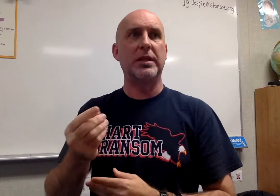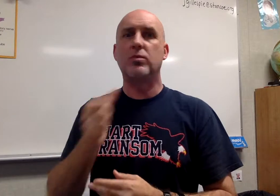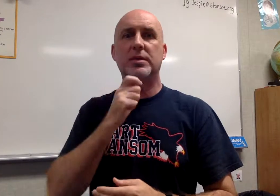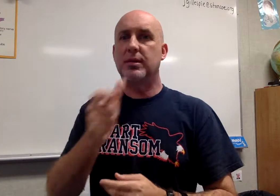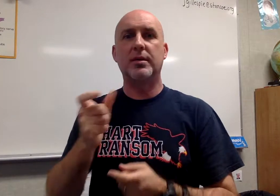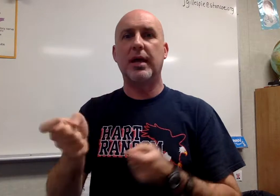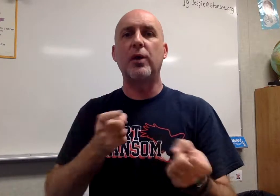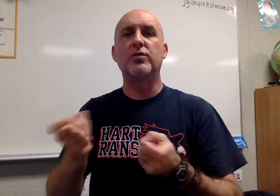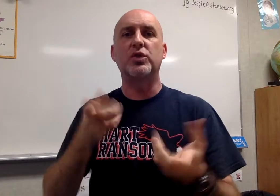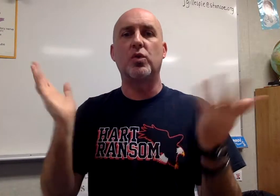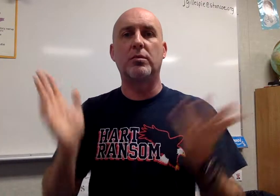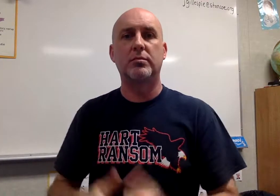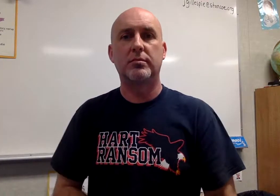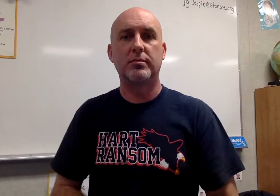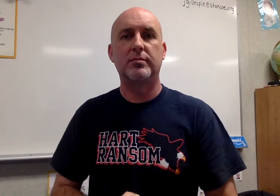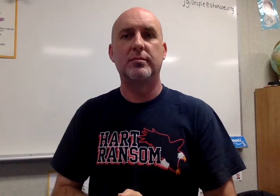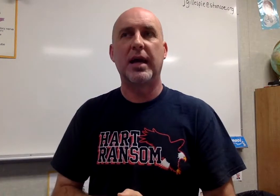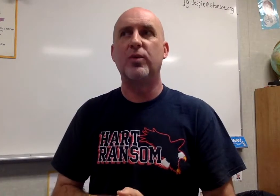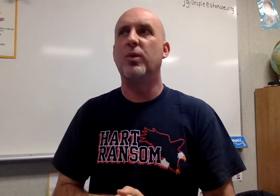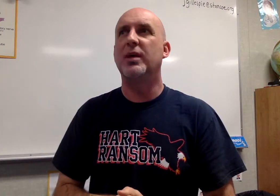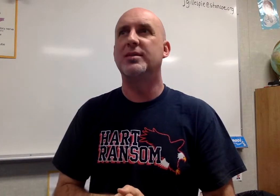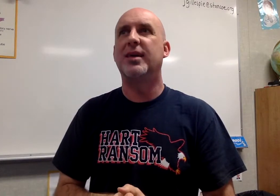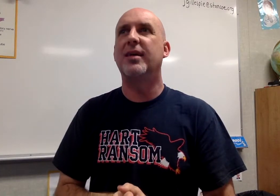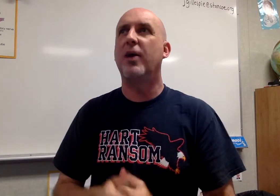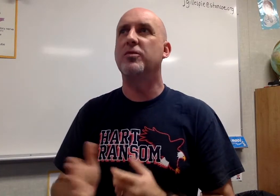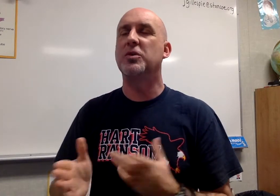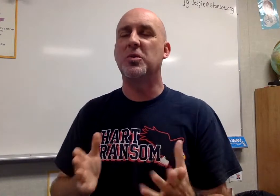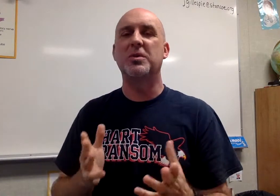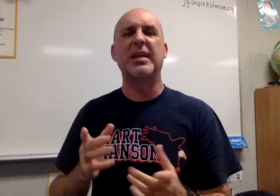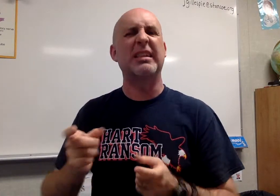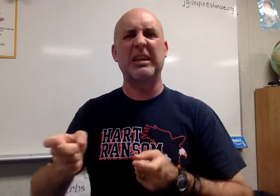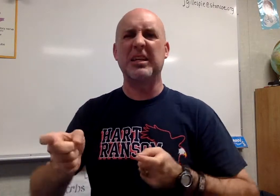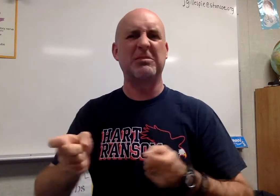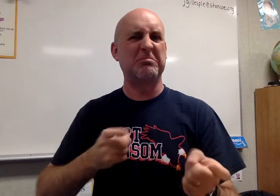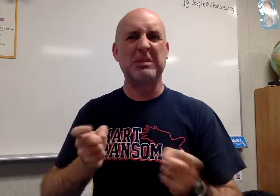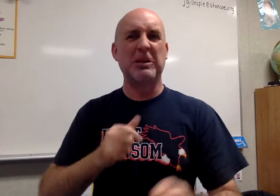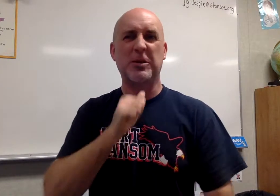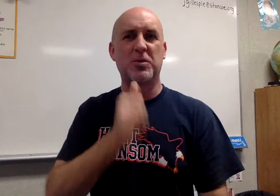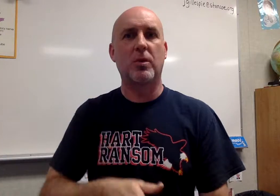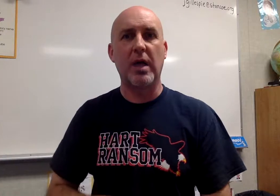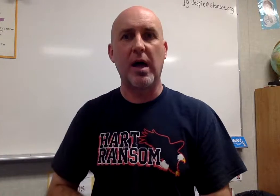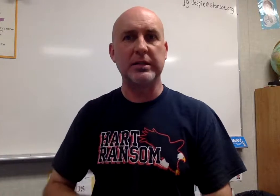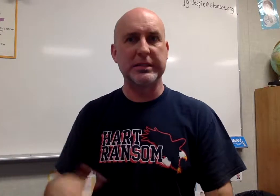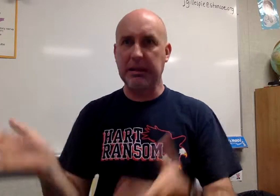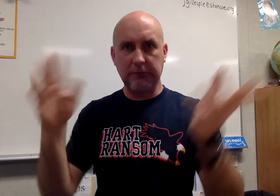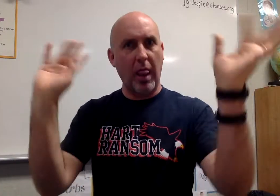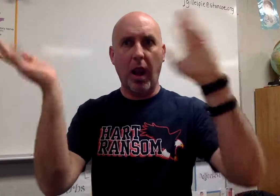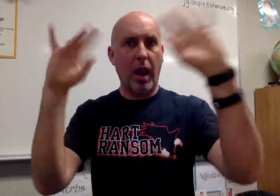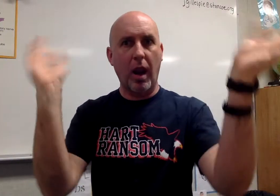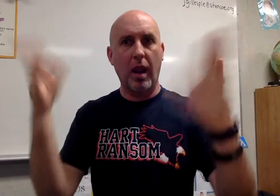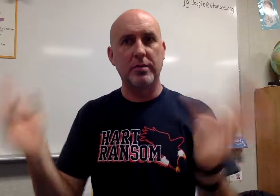were out of control. I don't know how to sign out of control exactly. I guess control not, just like,